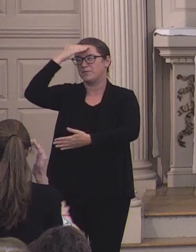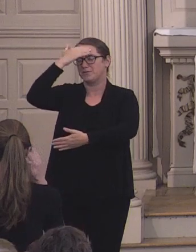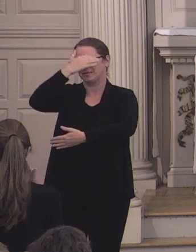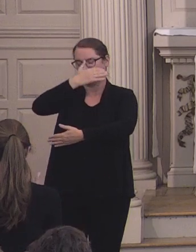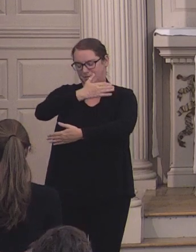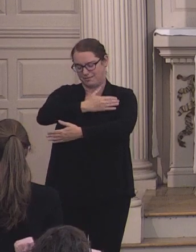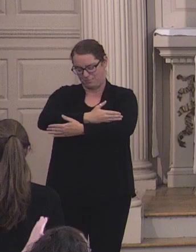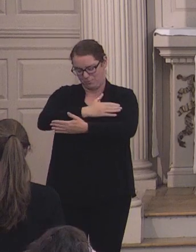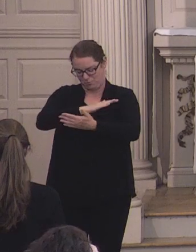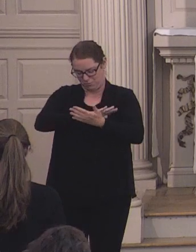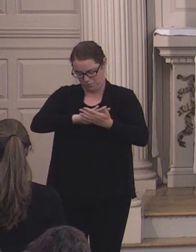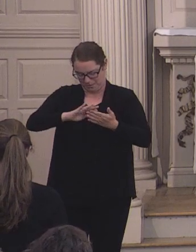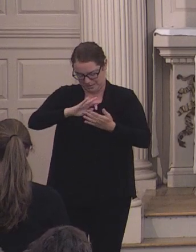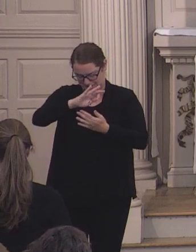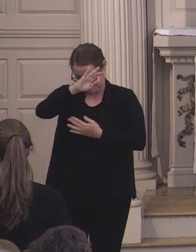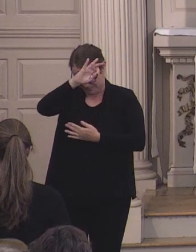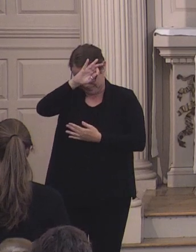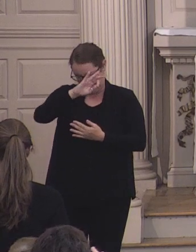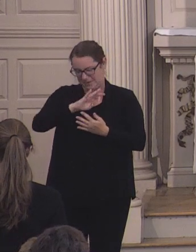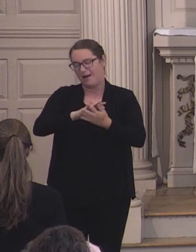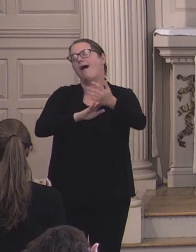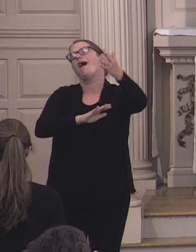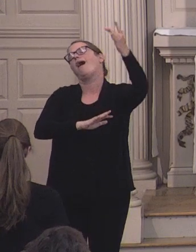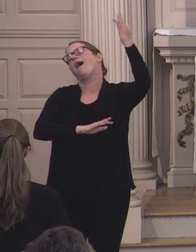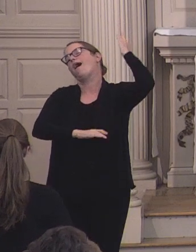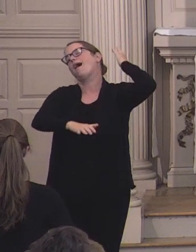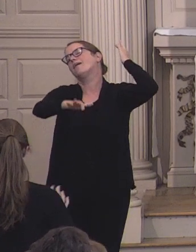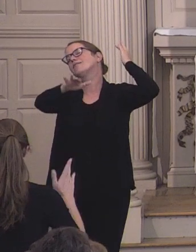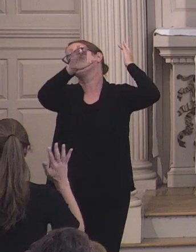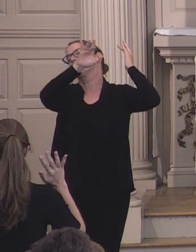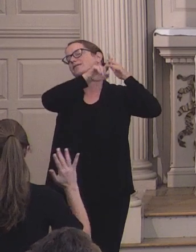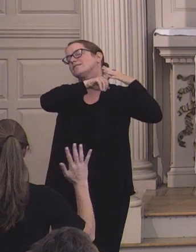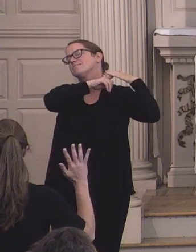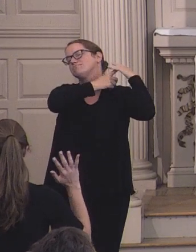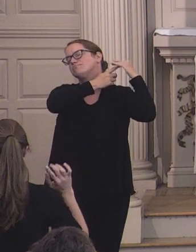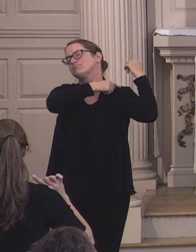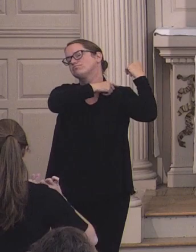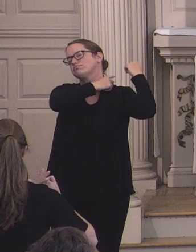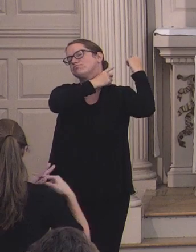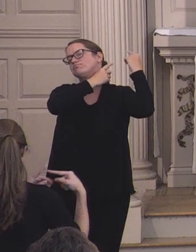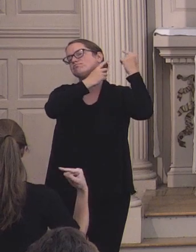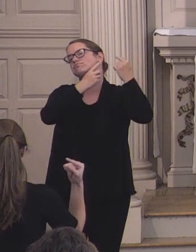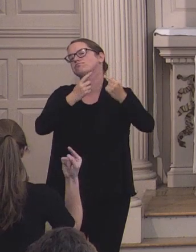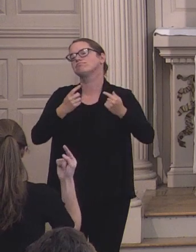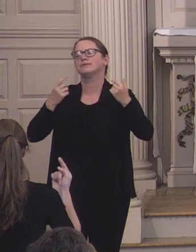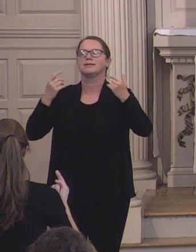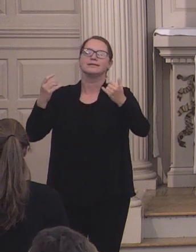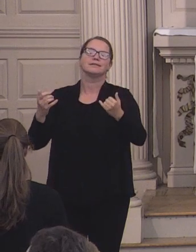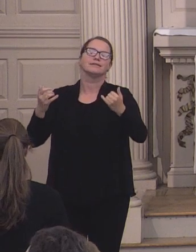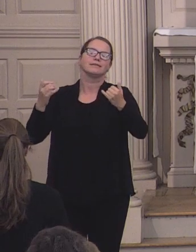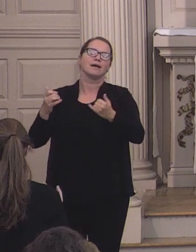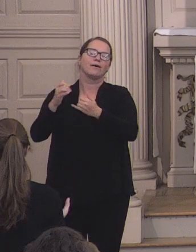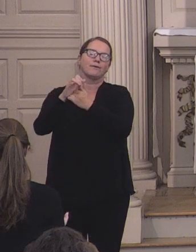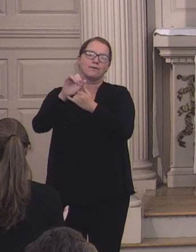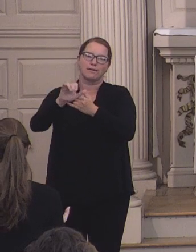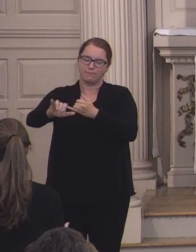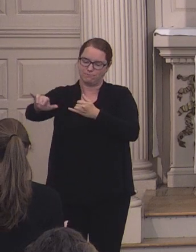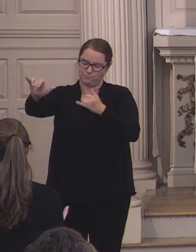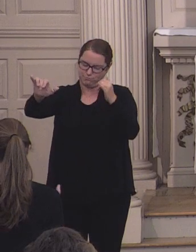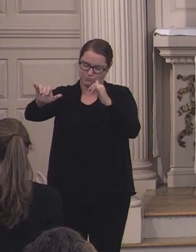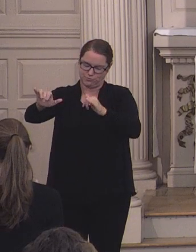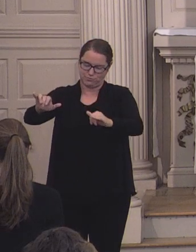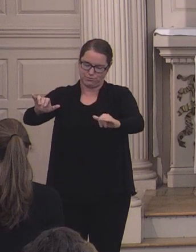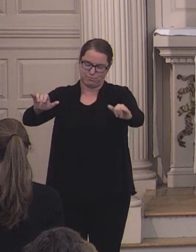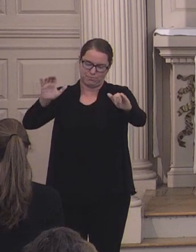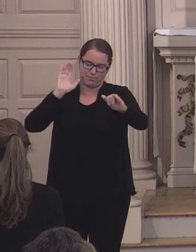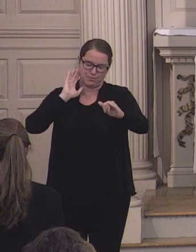to the Holy Spirit, as it was in the beginning, is now, and